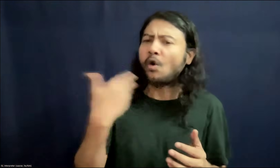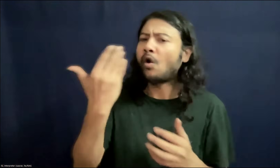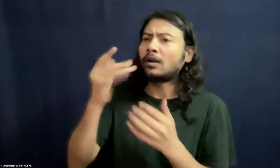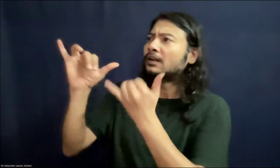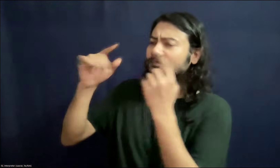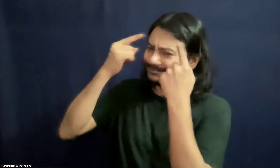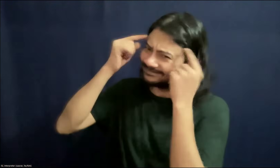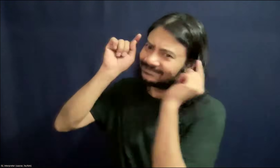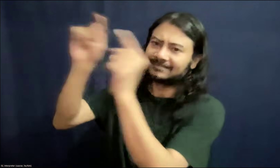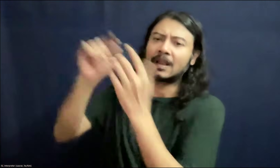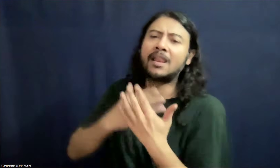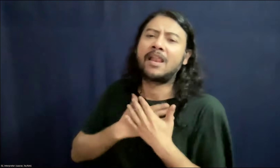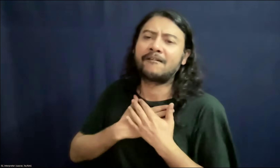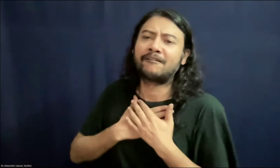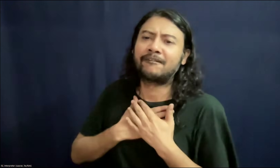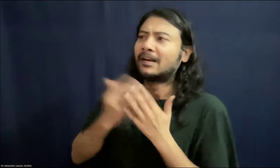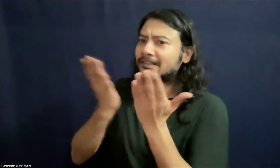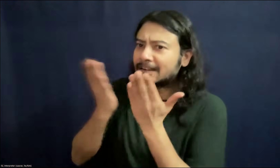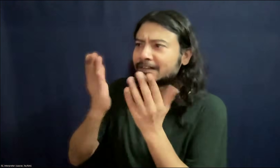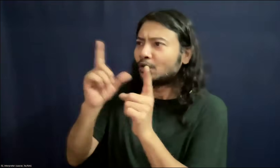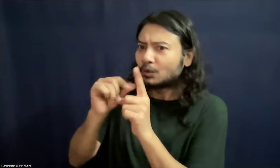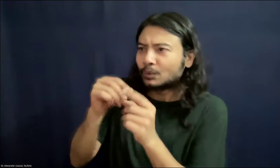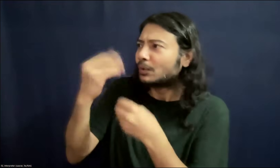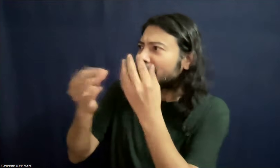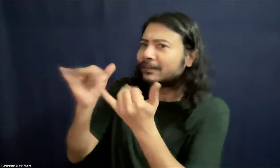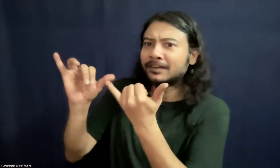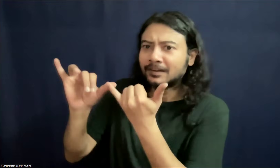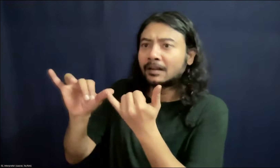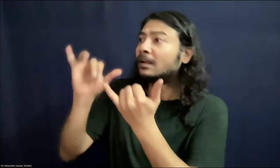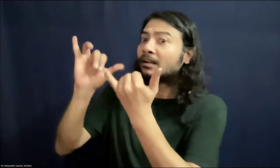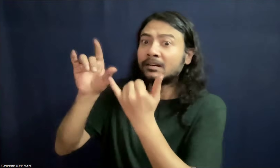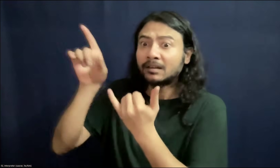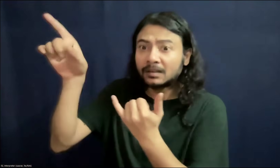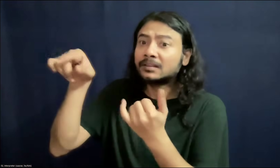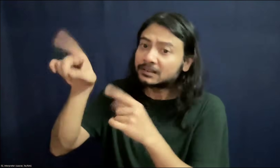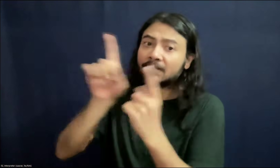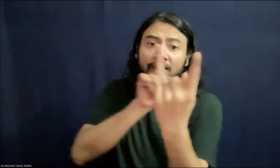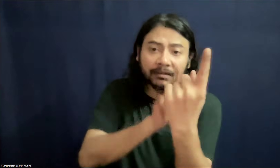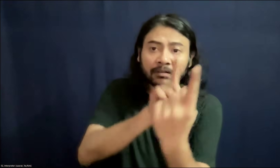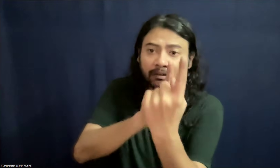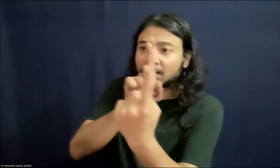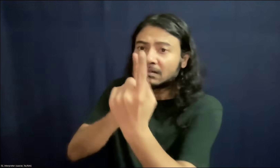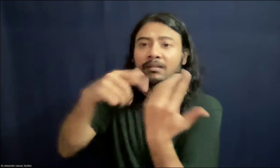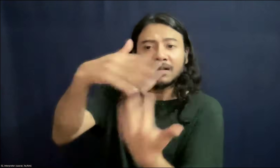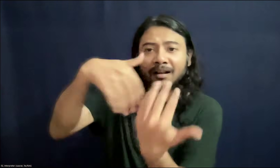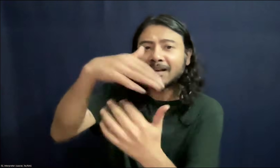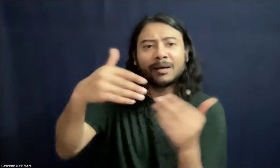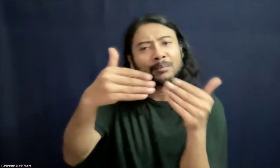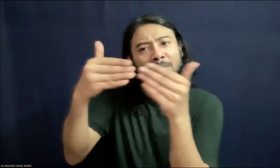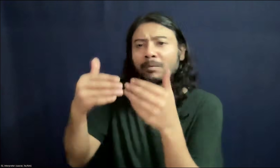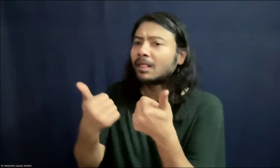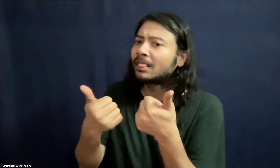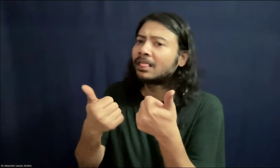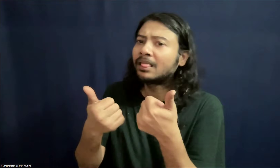Krishna also, uh, interacts with everybody who's there. There's no fight, there's no jealousy, there's no greed